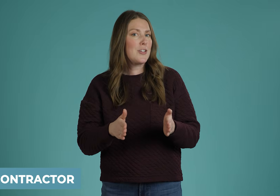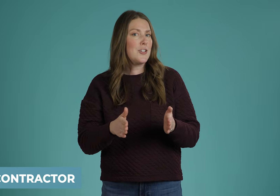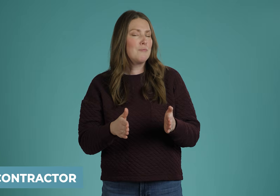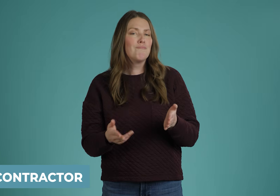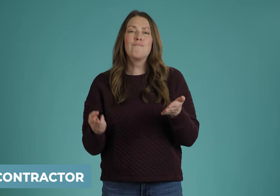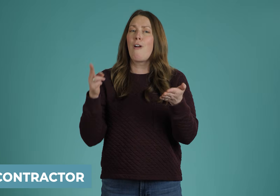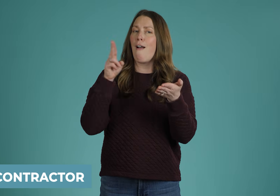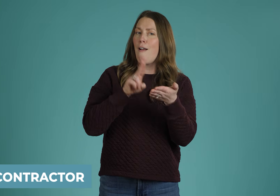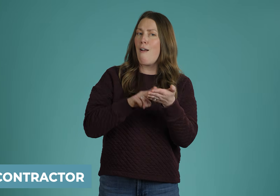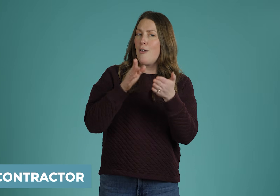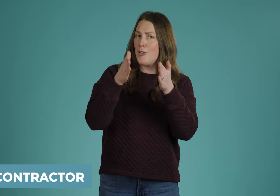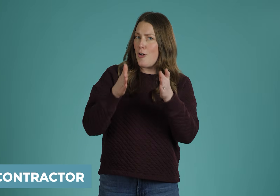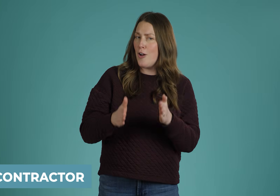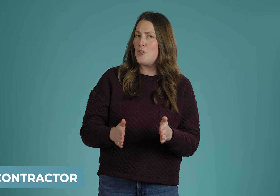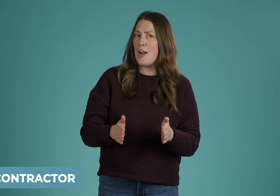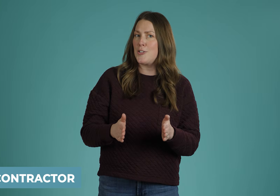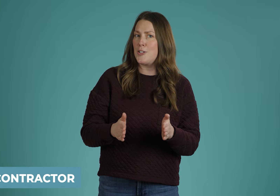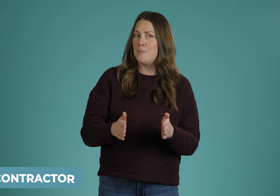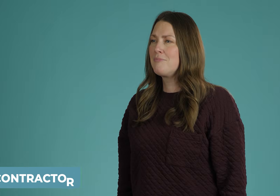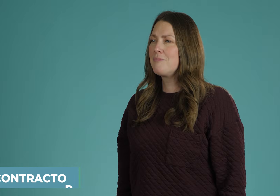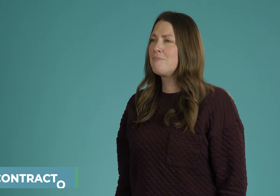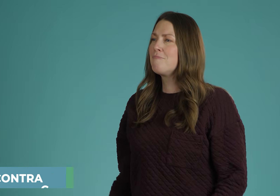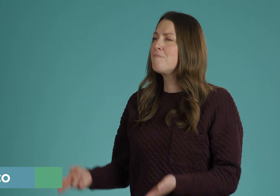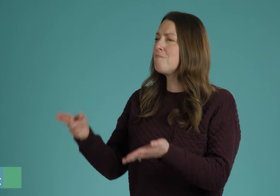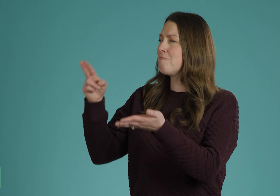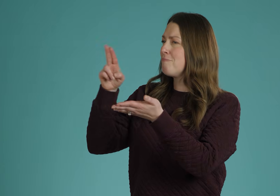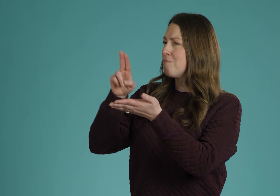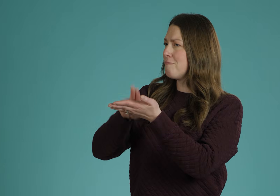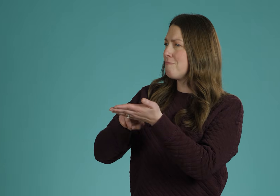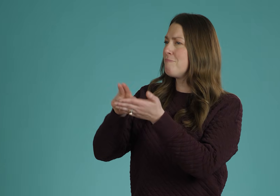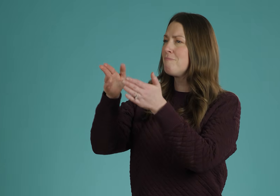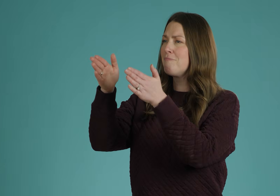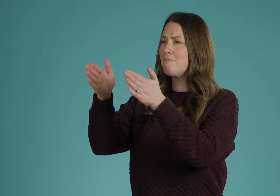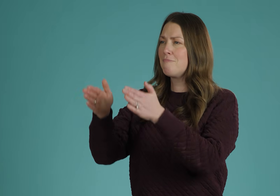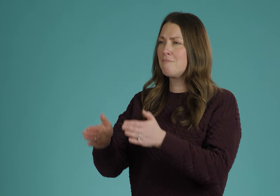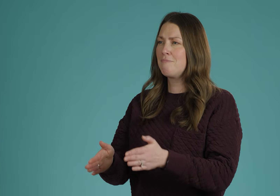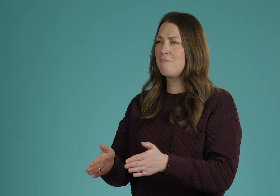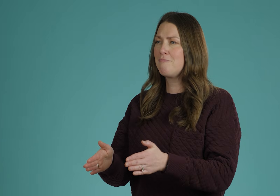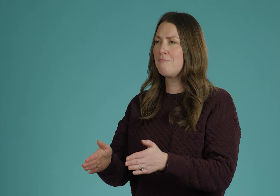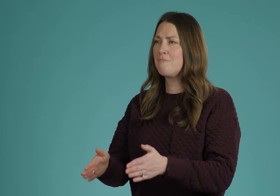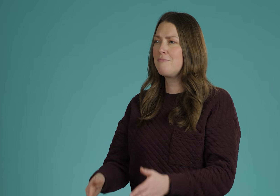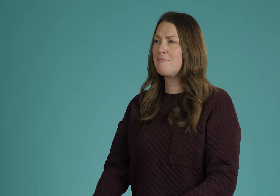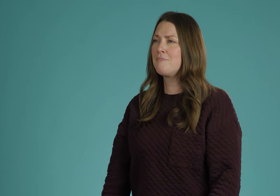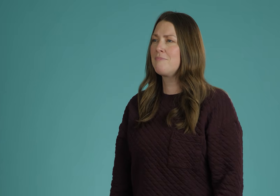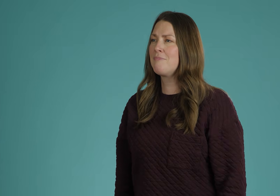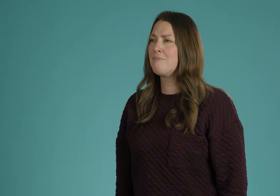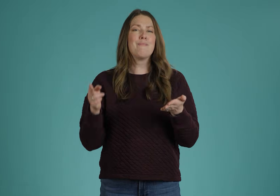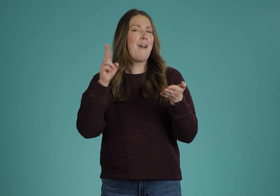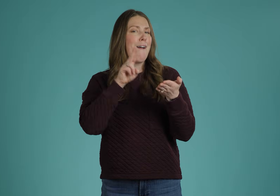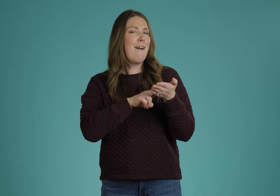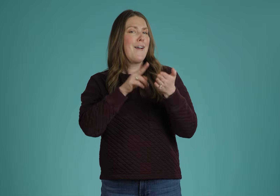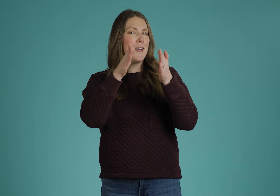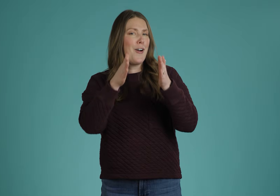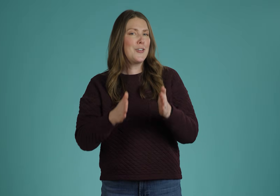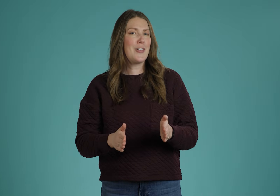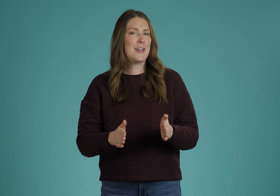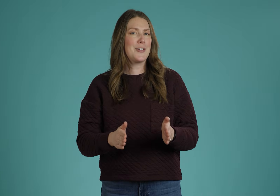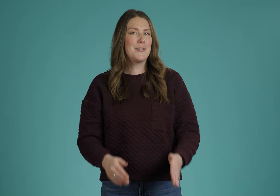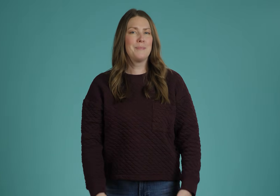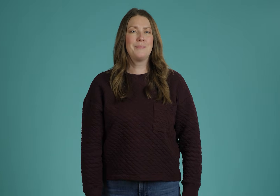Contractor, contractor. It's the contract being signed with the agent marker. Contractor.